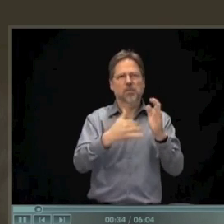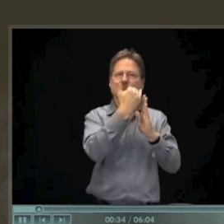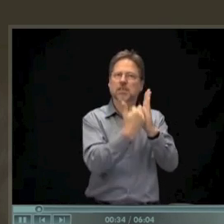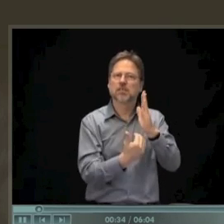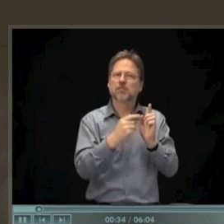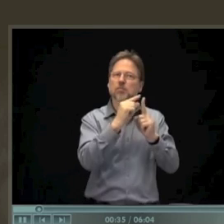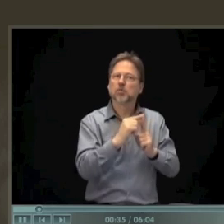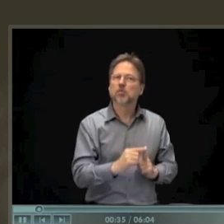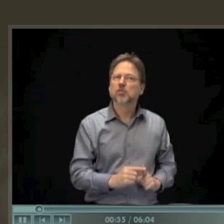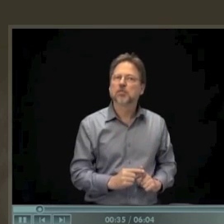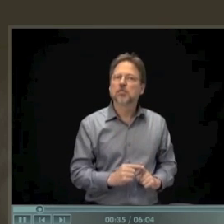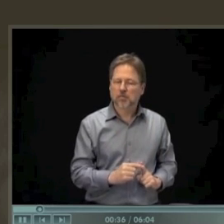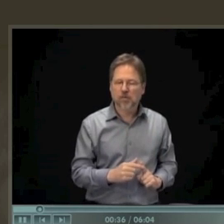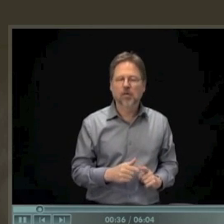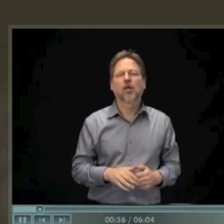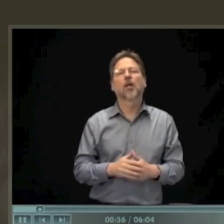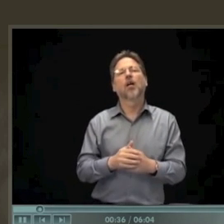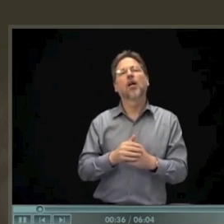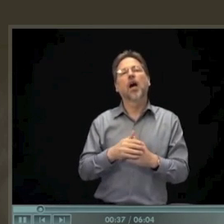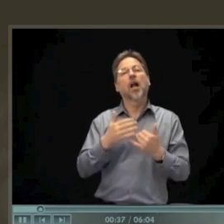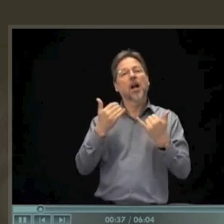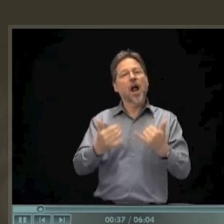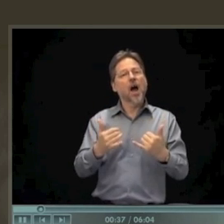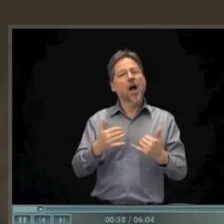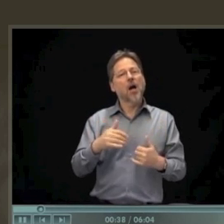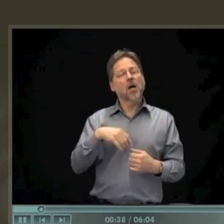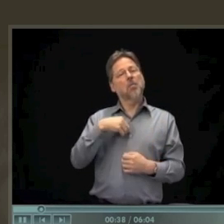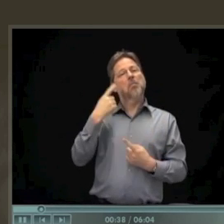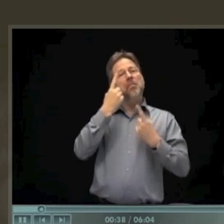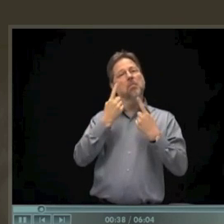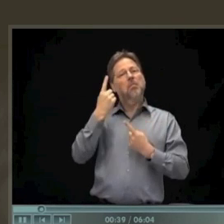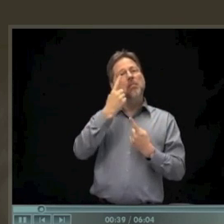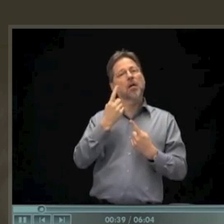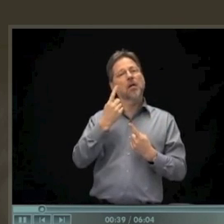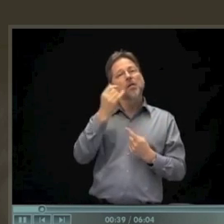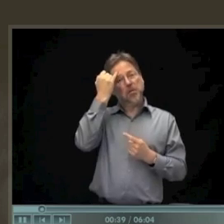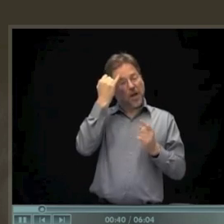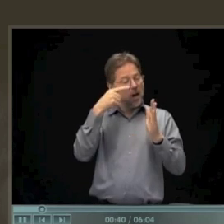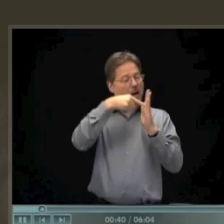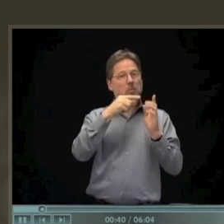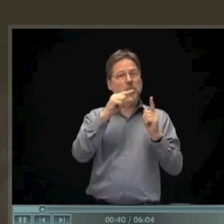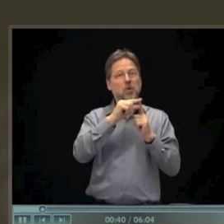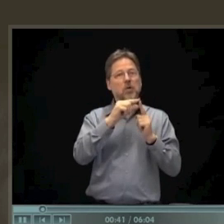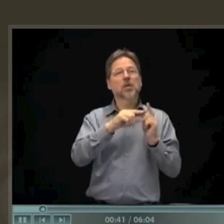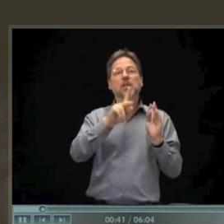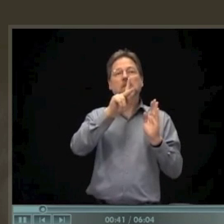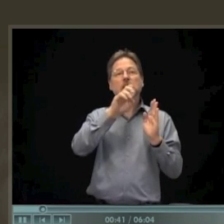are cognates. And Woodward said about 60% of those were cognates.